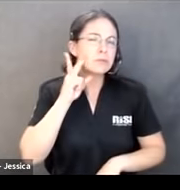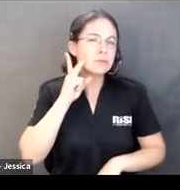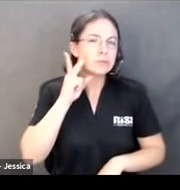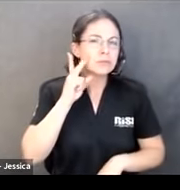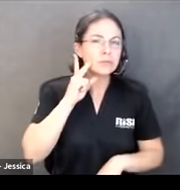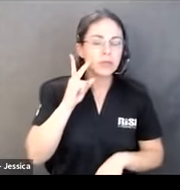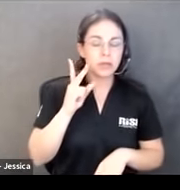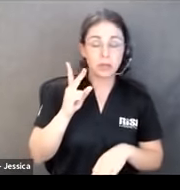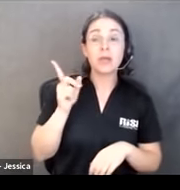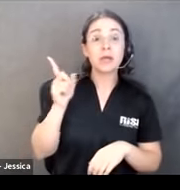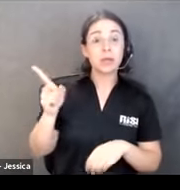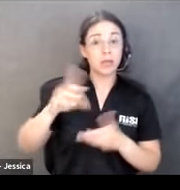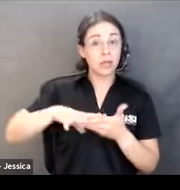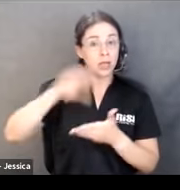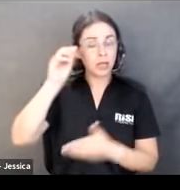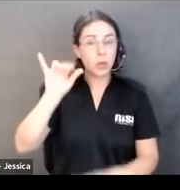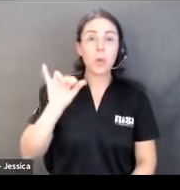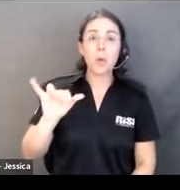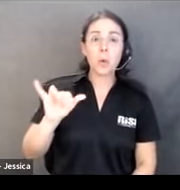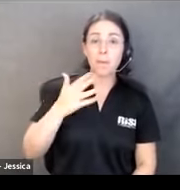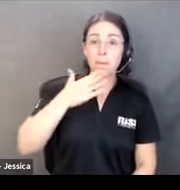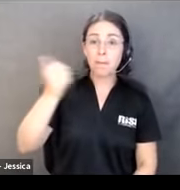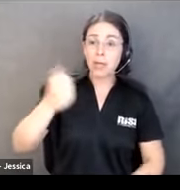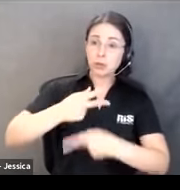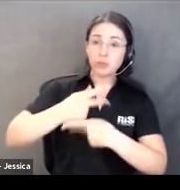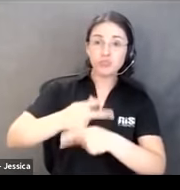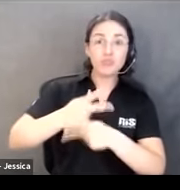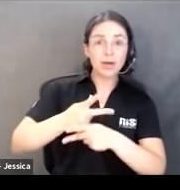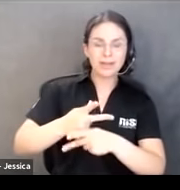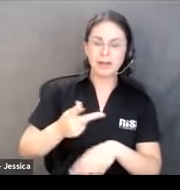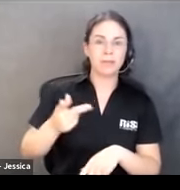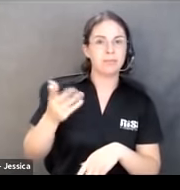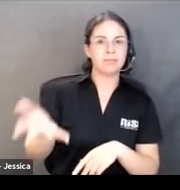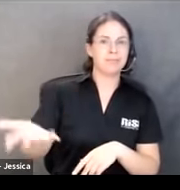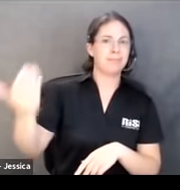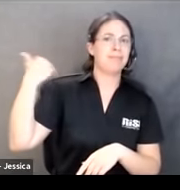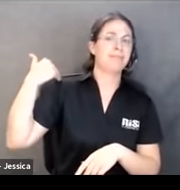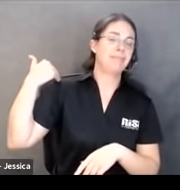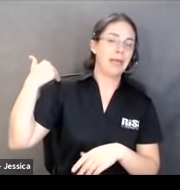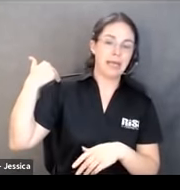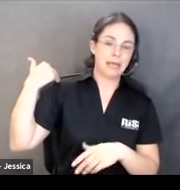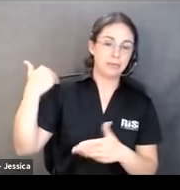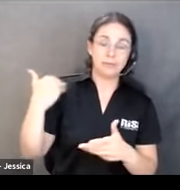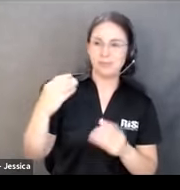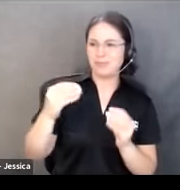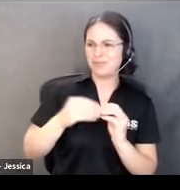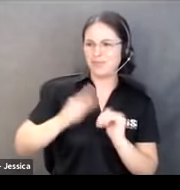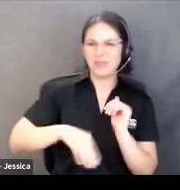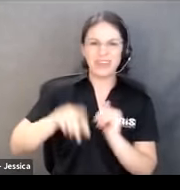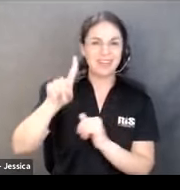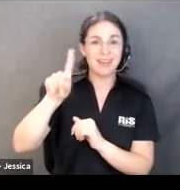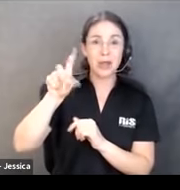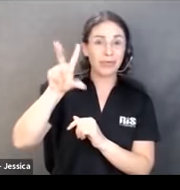You know, he discovered that the optimum productivity way back, more than 130 years